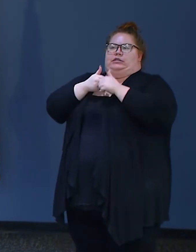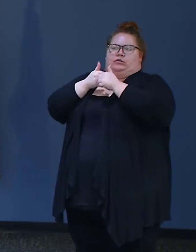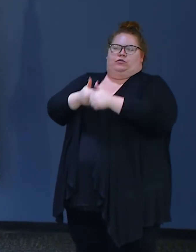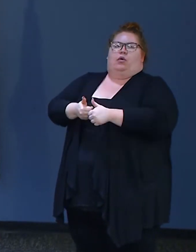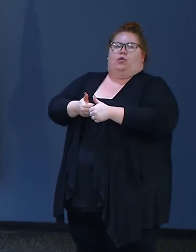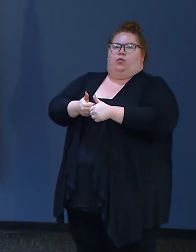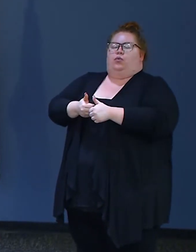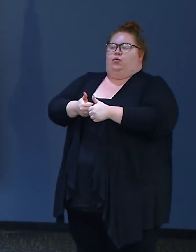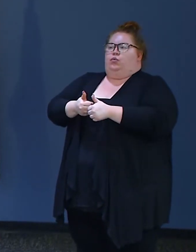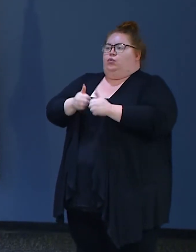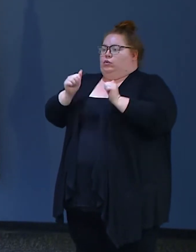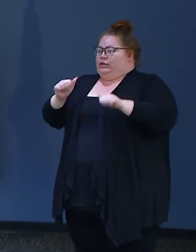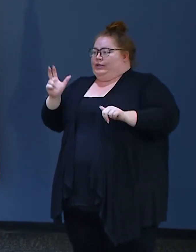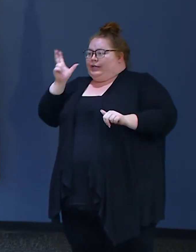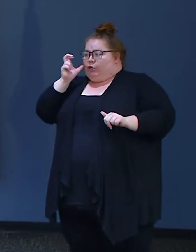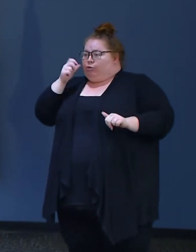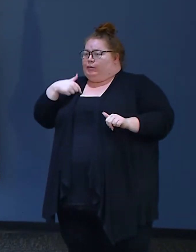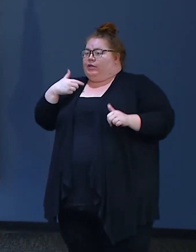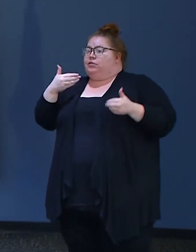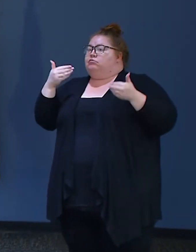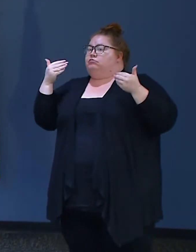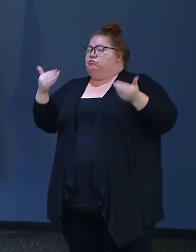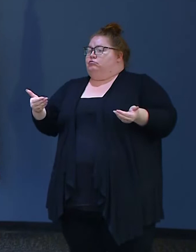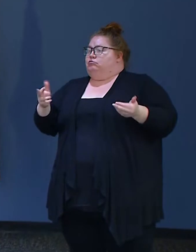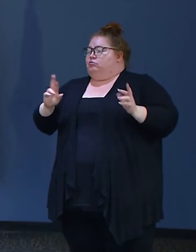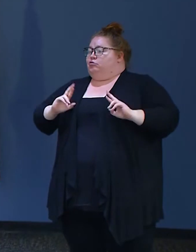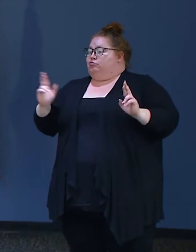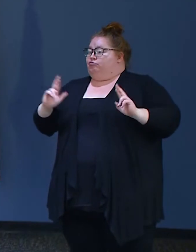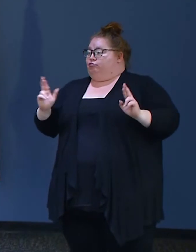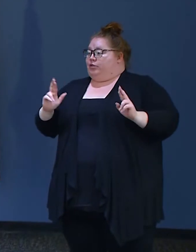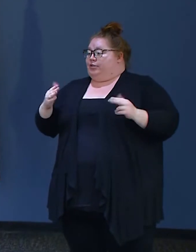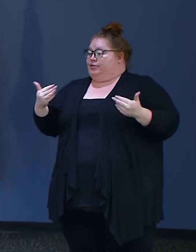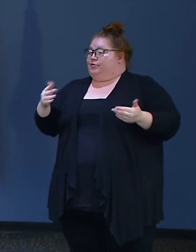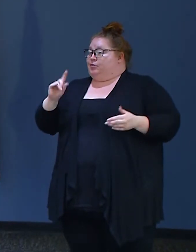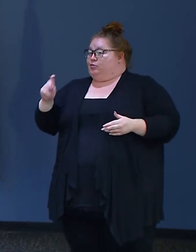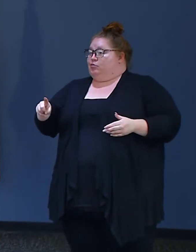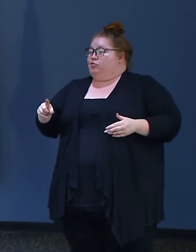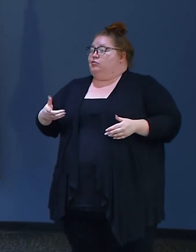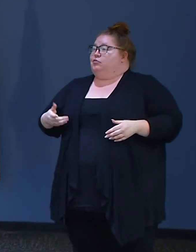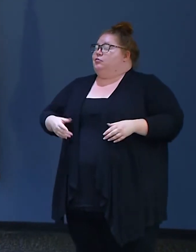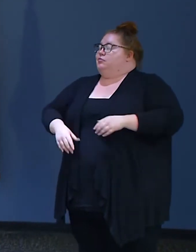you can hear me okay, I am ready to hear your first question.